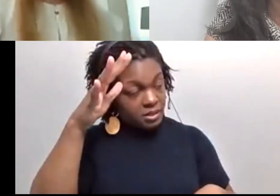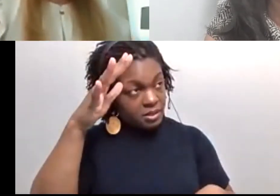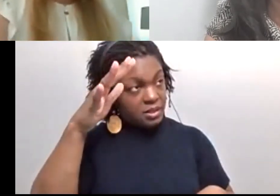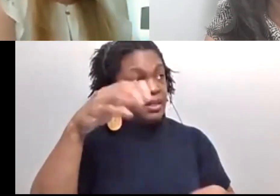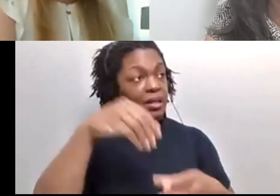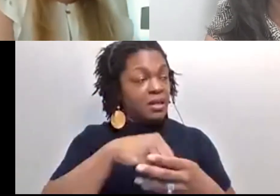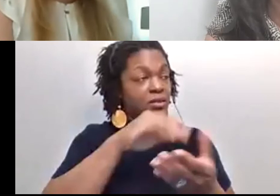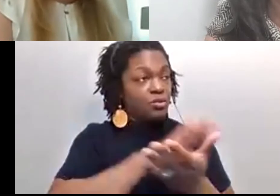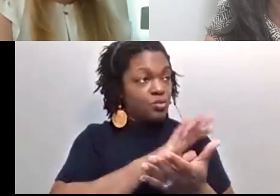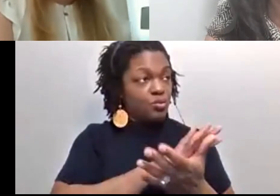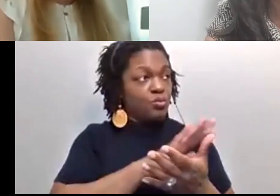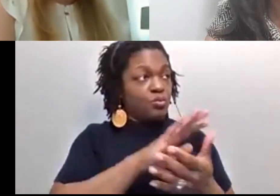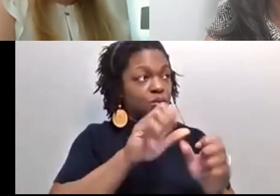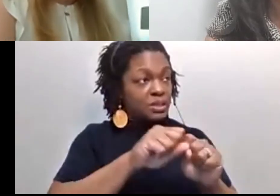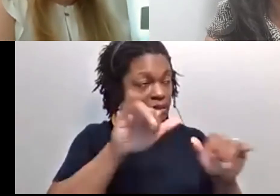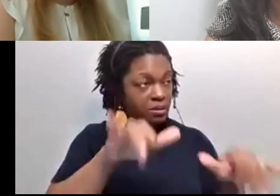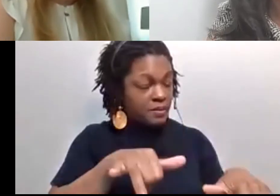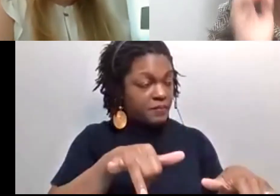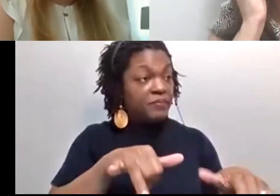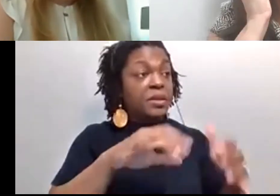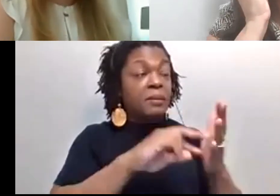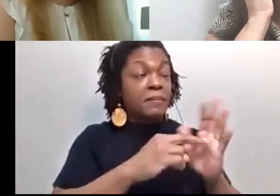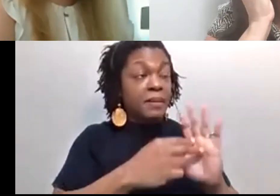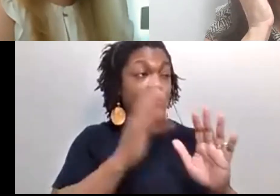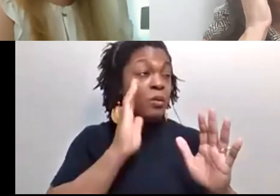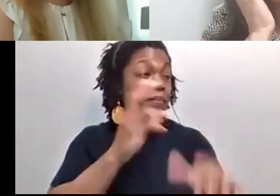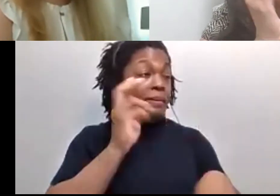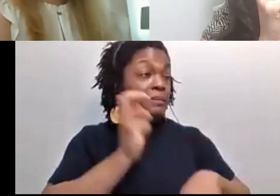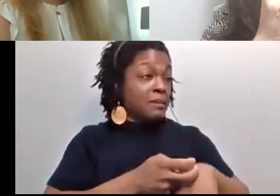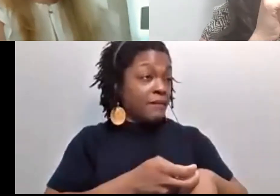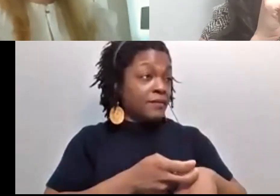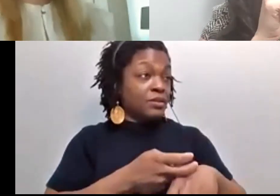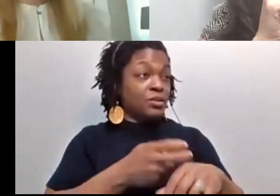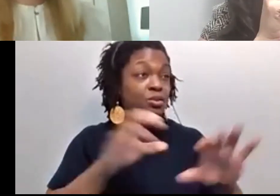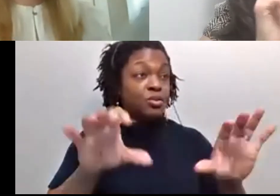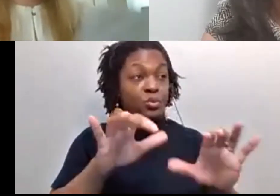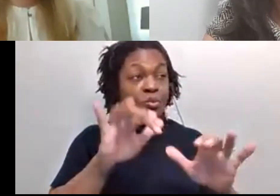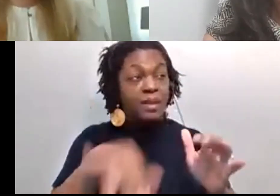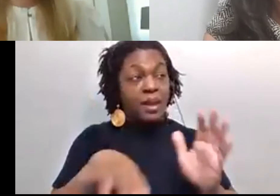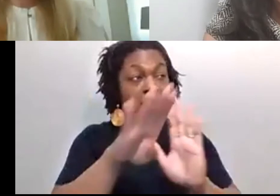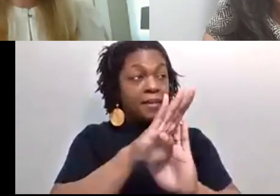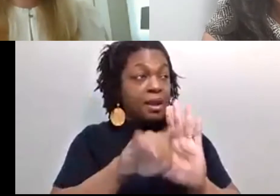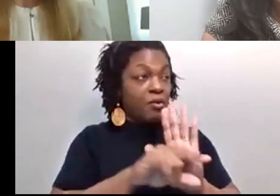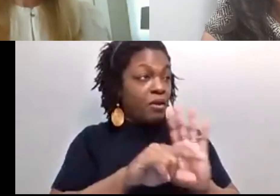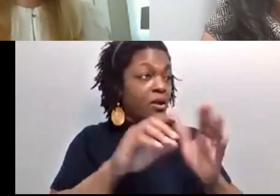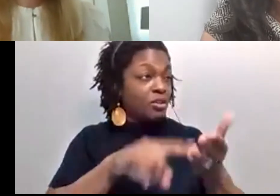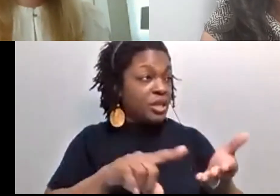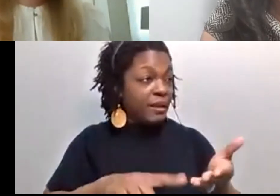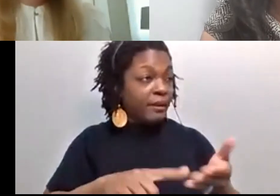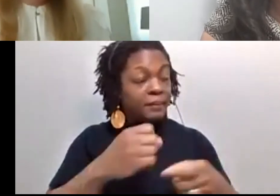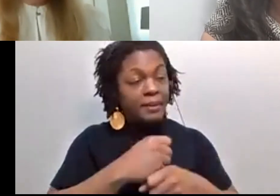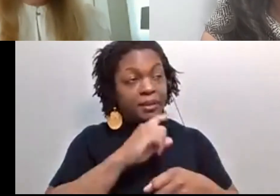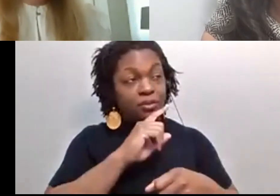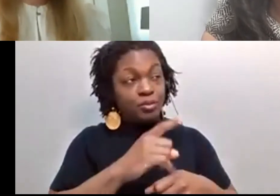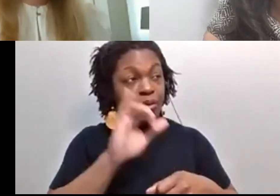be difficult to do kind of a background check to make sure that the people listed